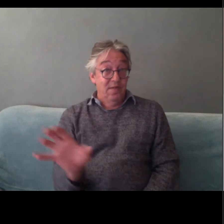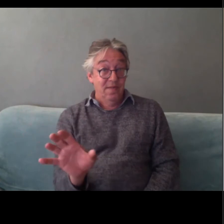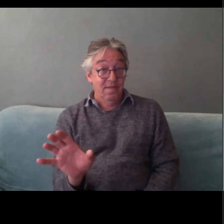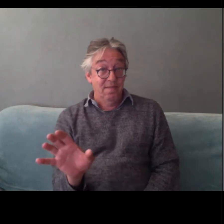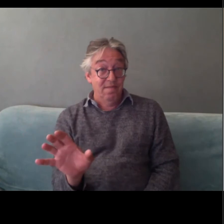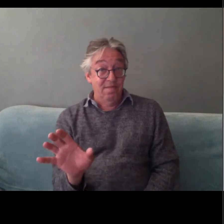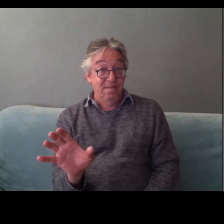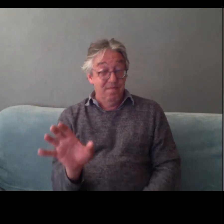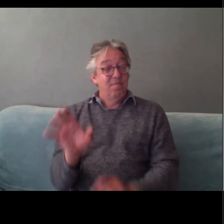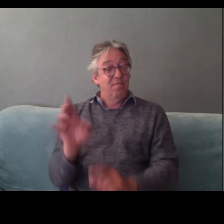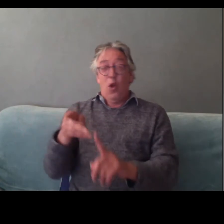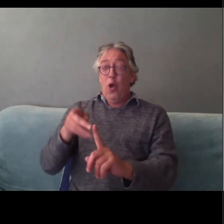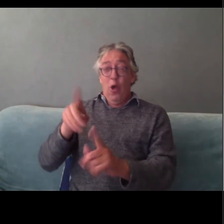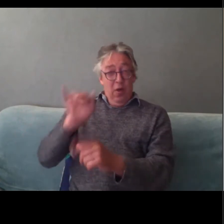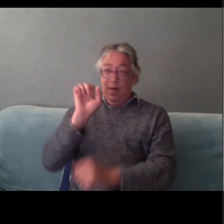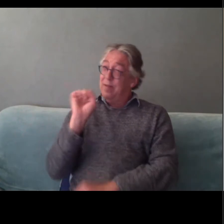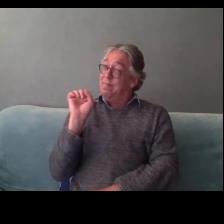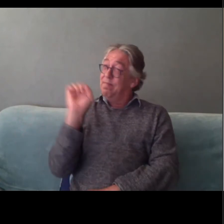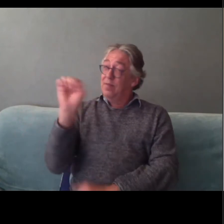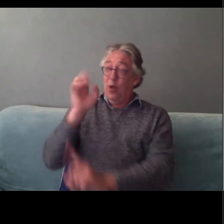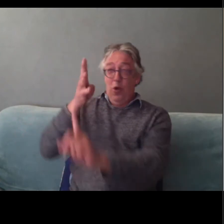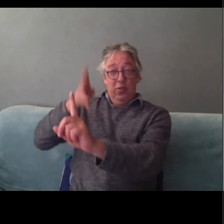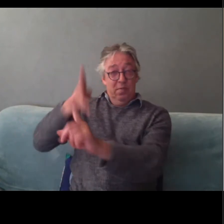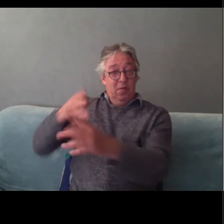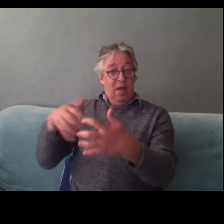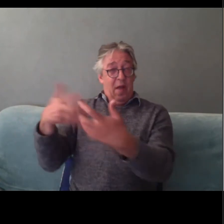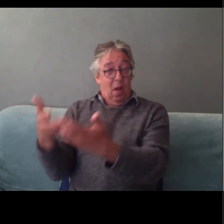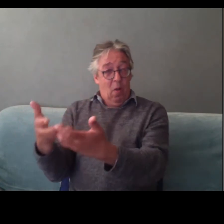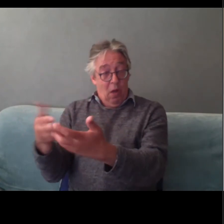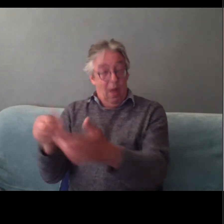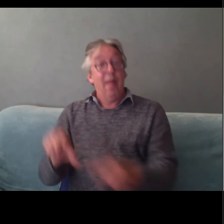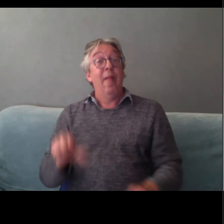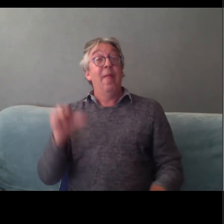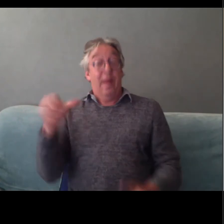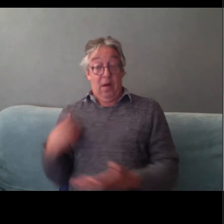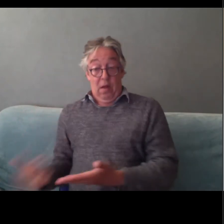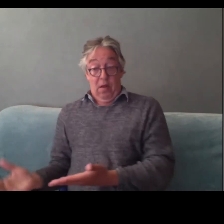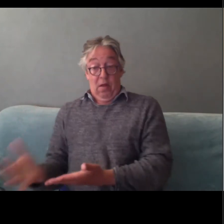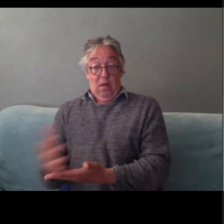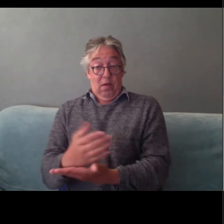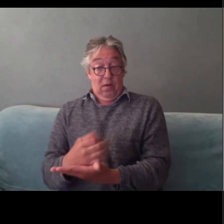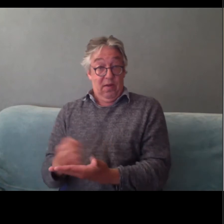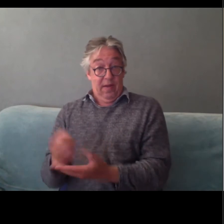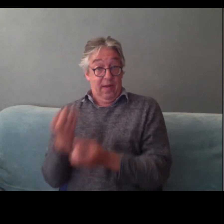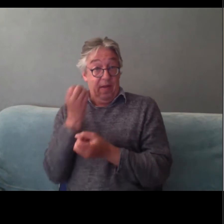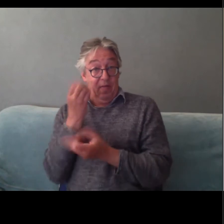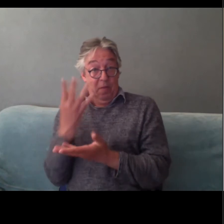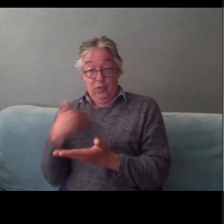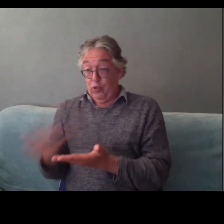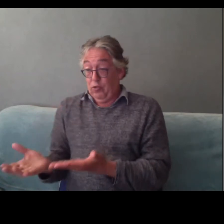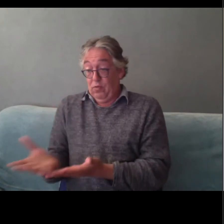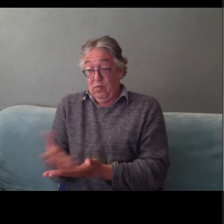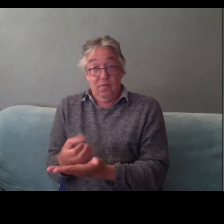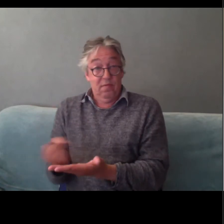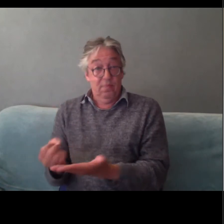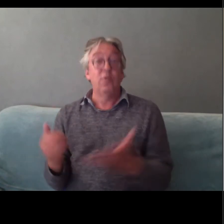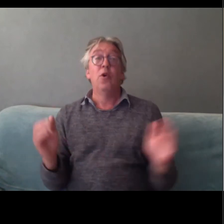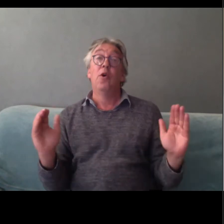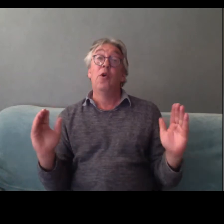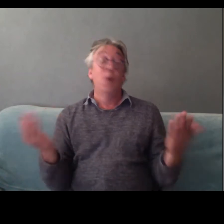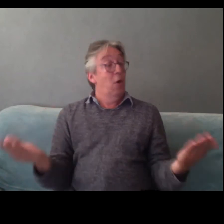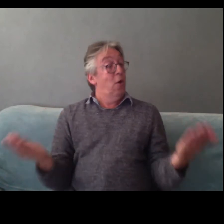to try and relate that back to the convention. So if we were to look at the different types of methods,